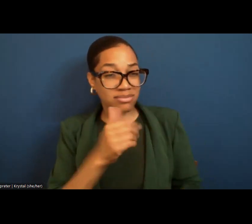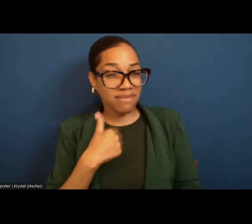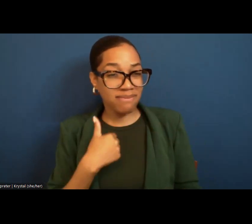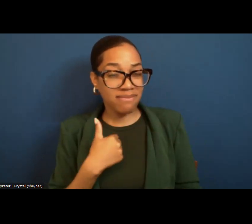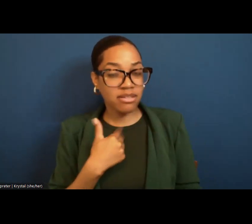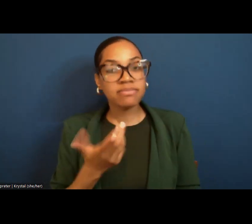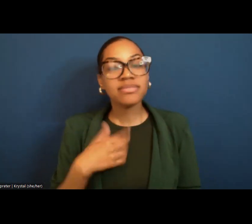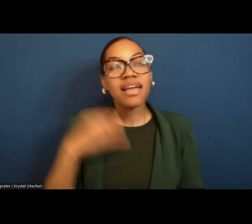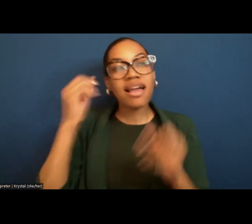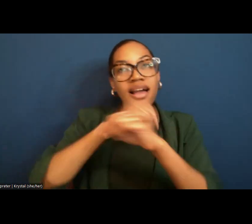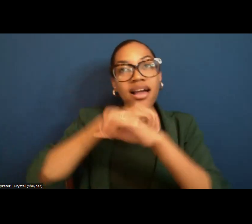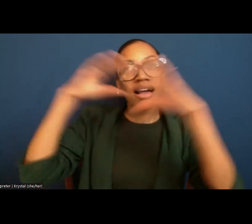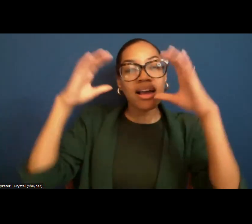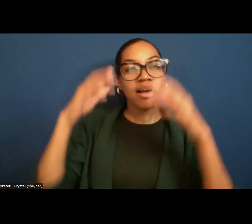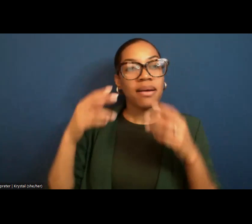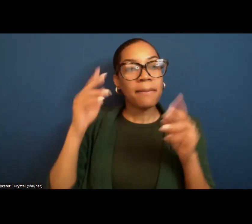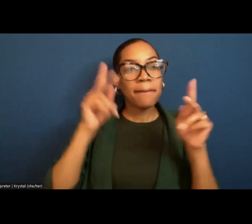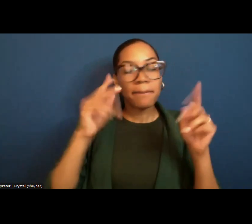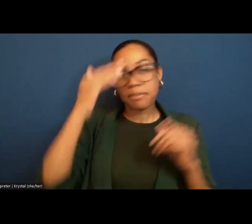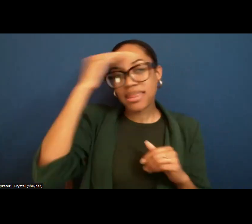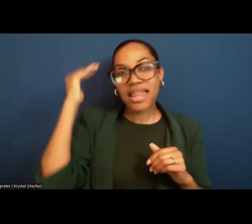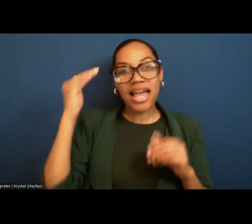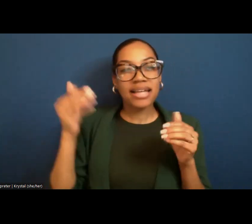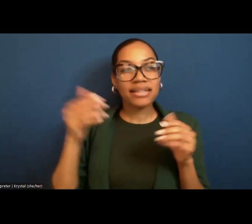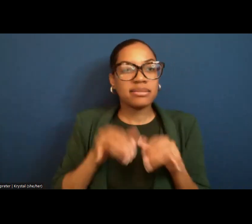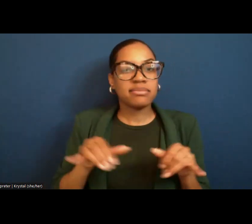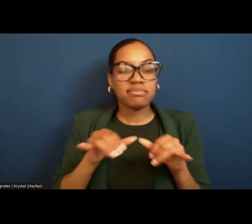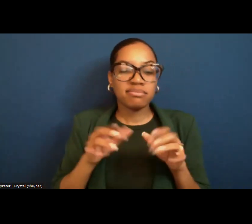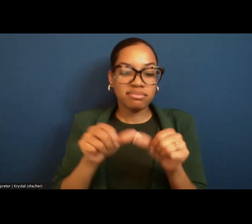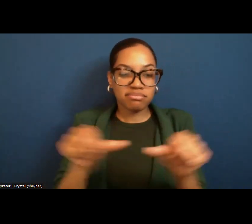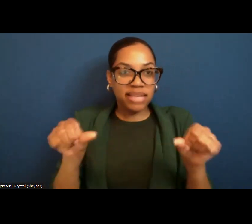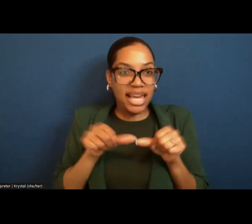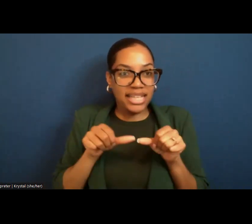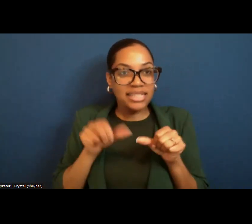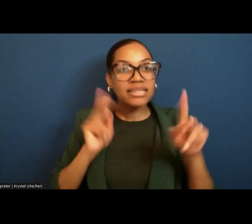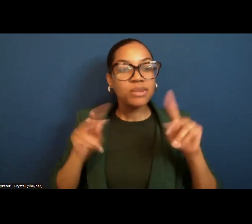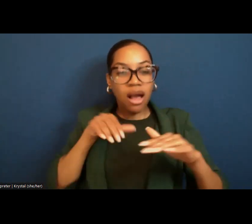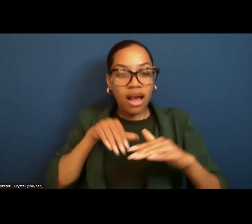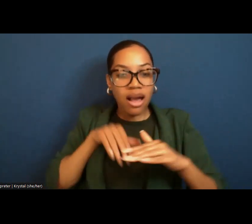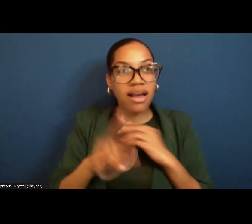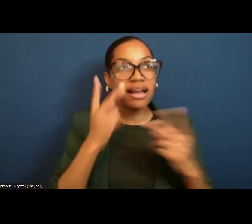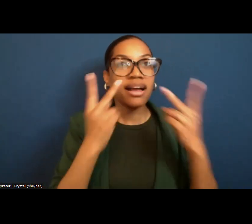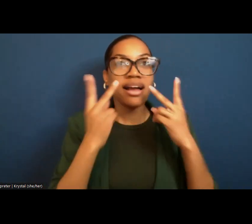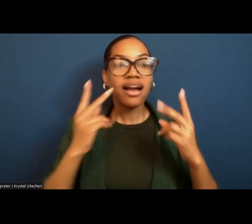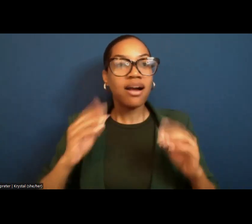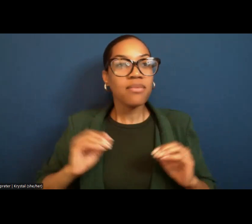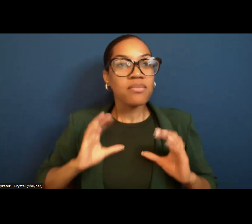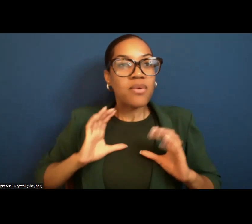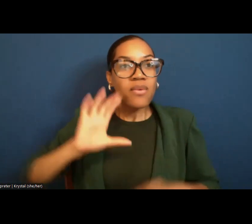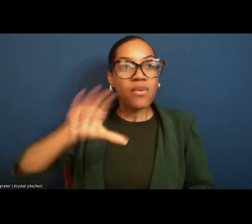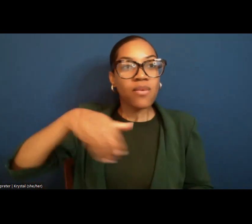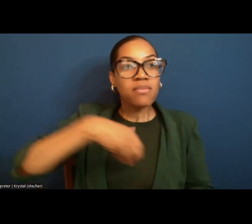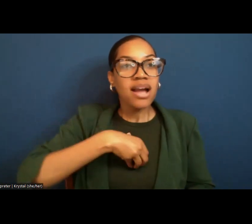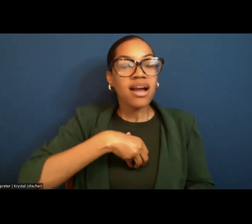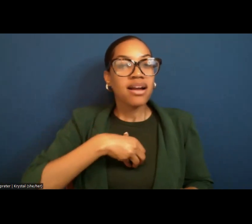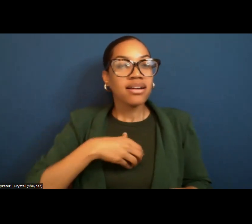their history and the contributions of Black people in their curriculum in ways that empower them, in ways that uplift them. I think it means